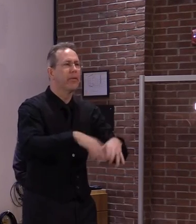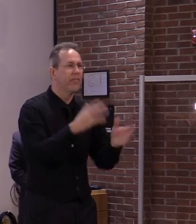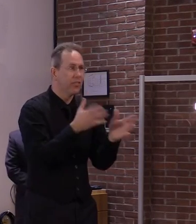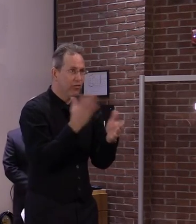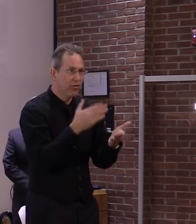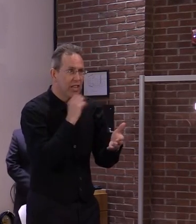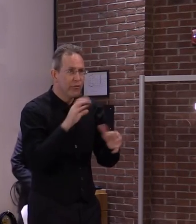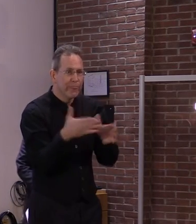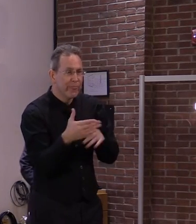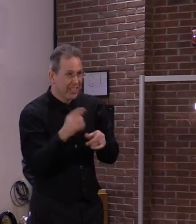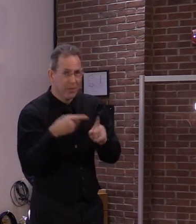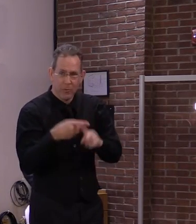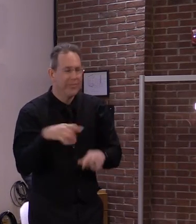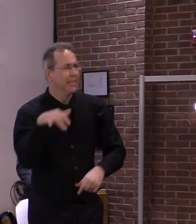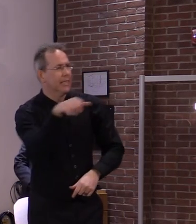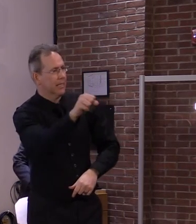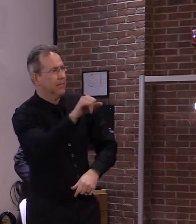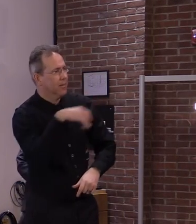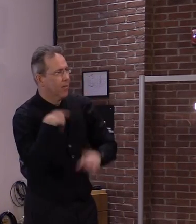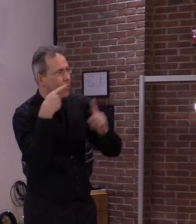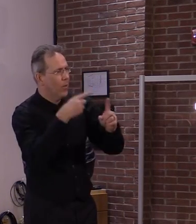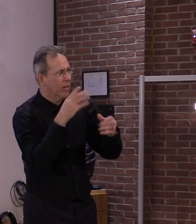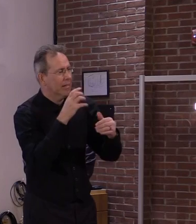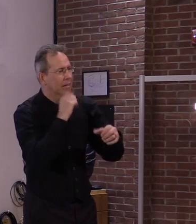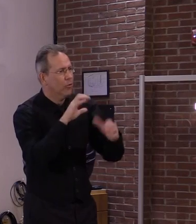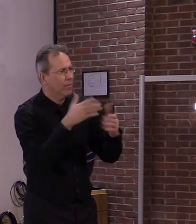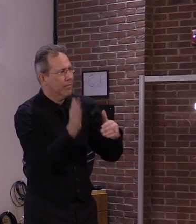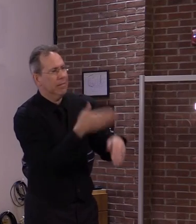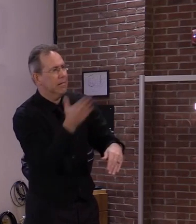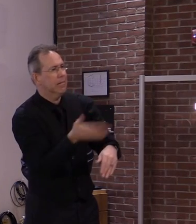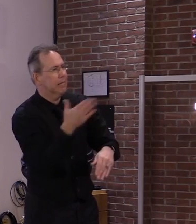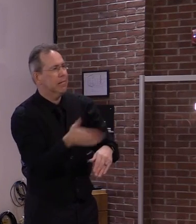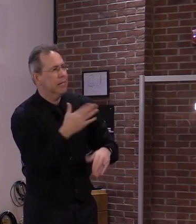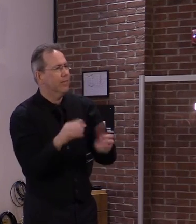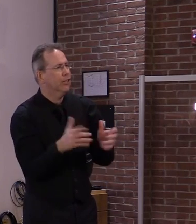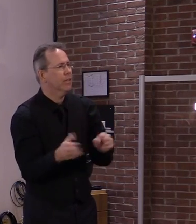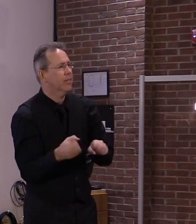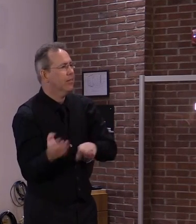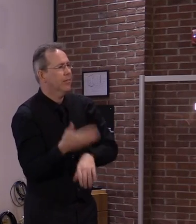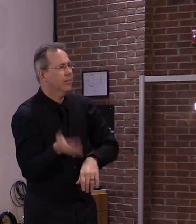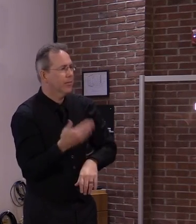Okay. And on the vaccine dashboard,